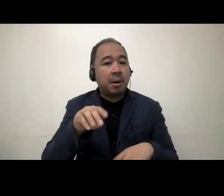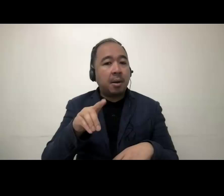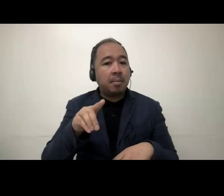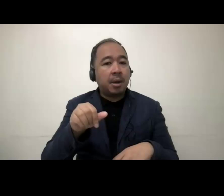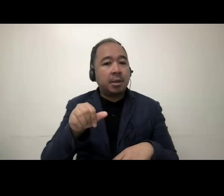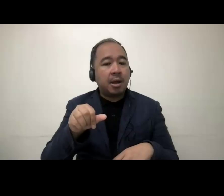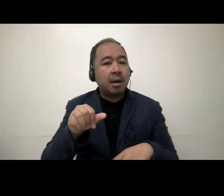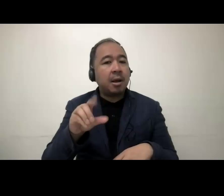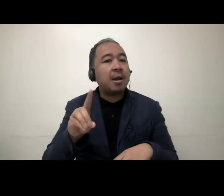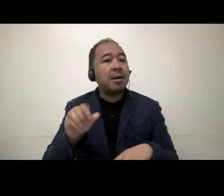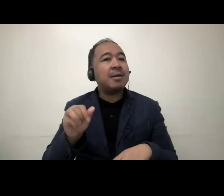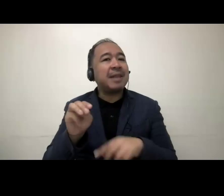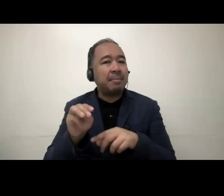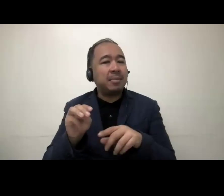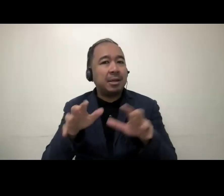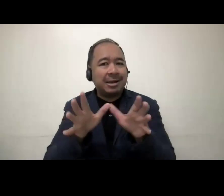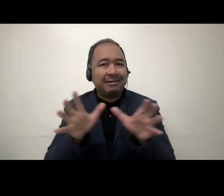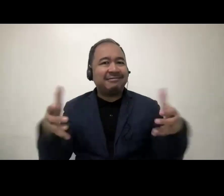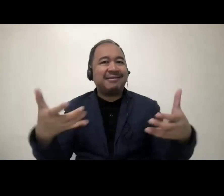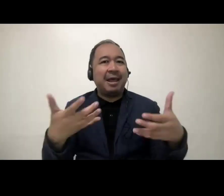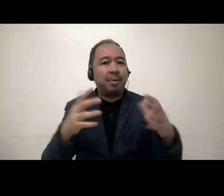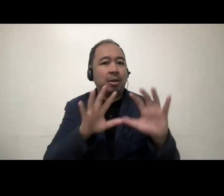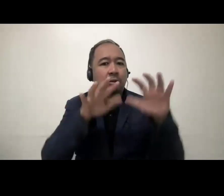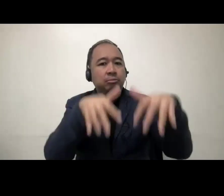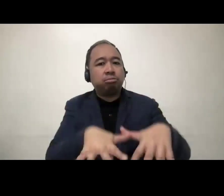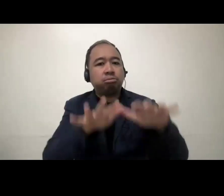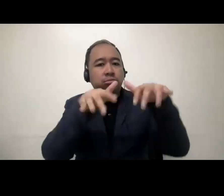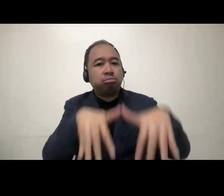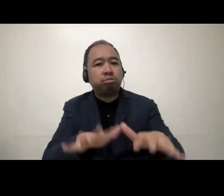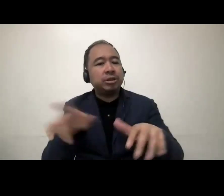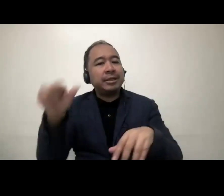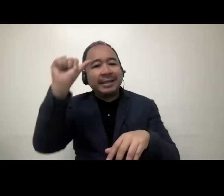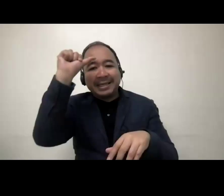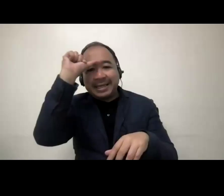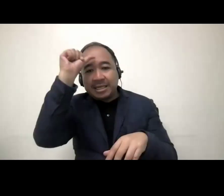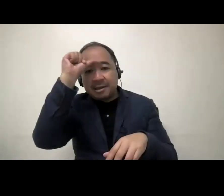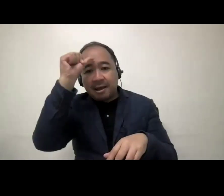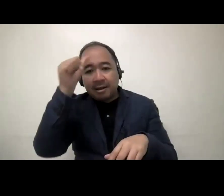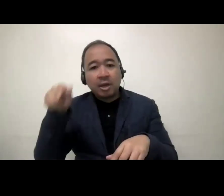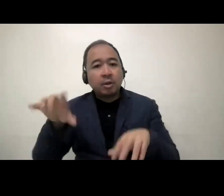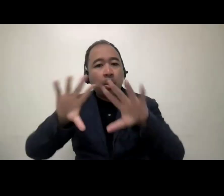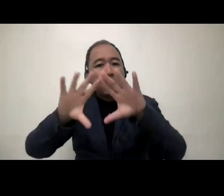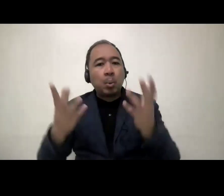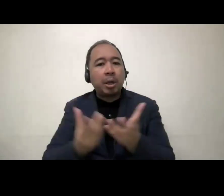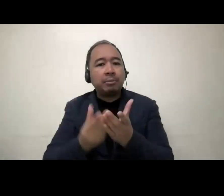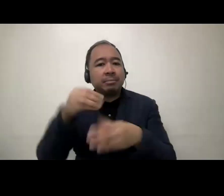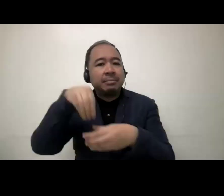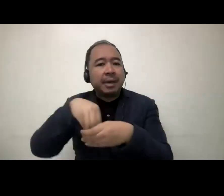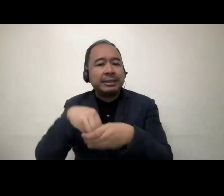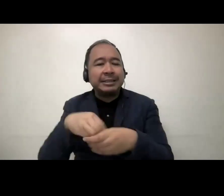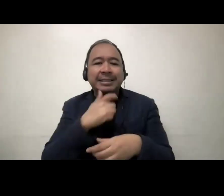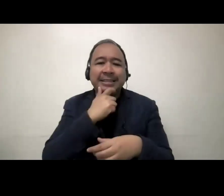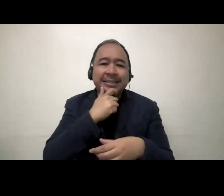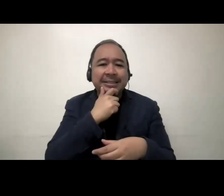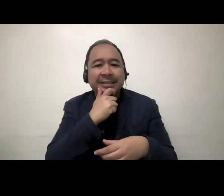do and have an independent mechanism. So it is, for me, it's based on three principles. It's an access